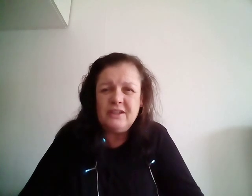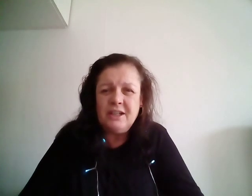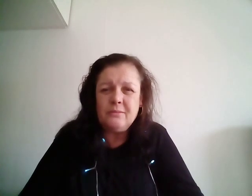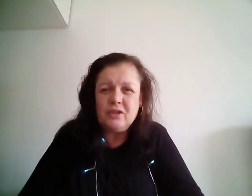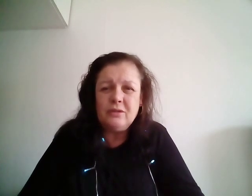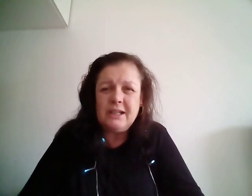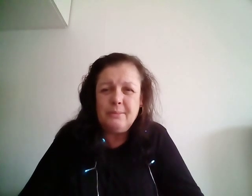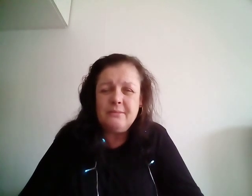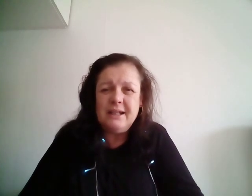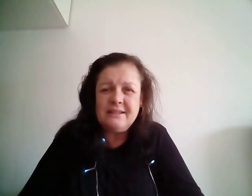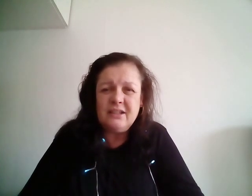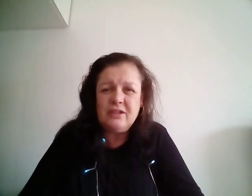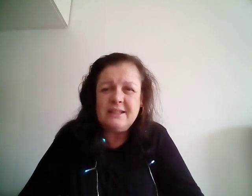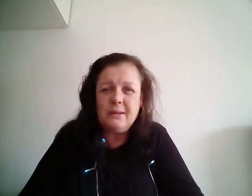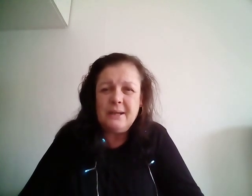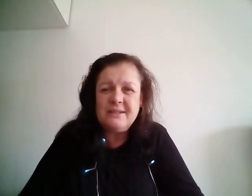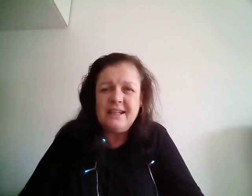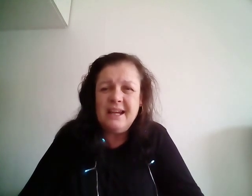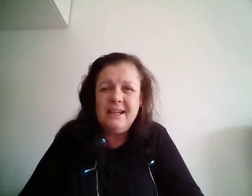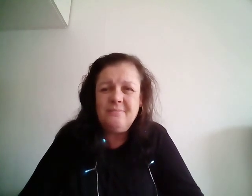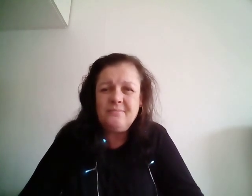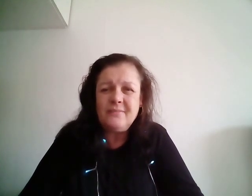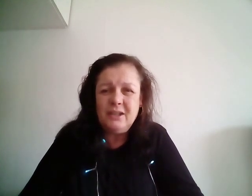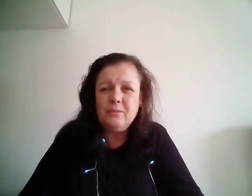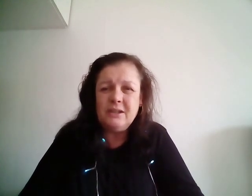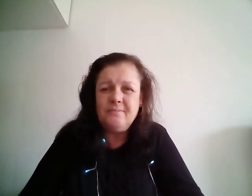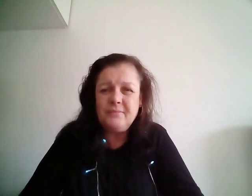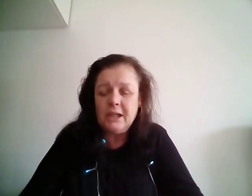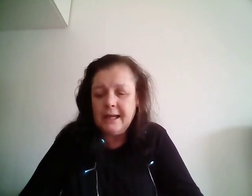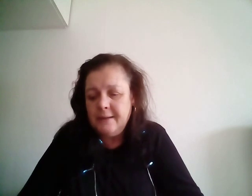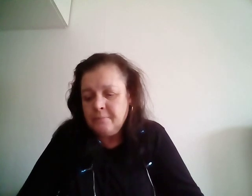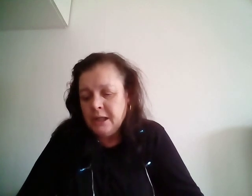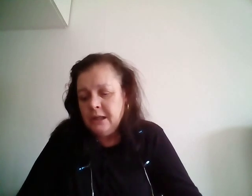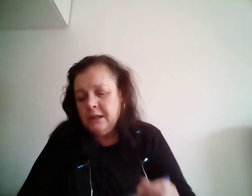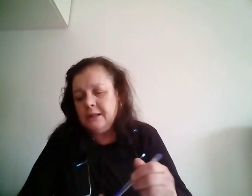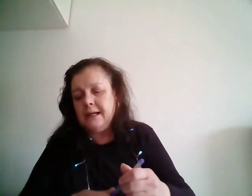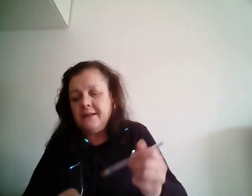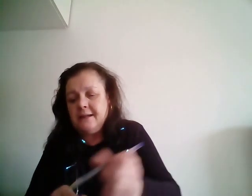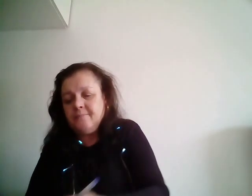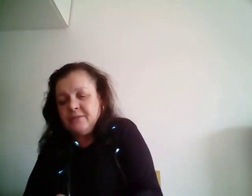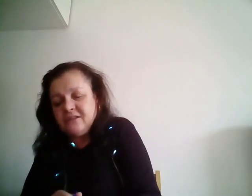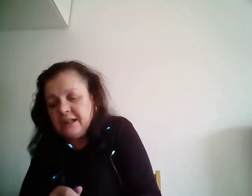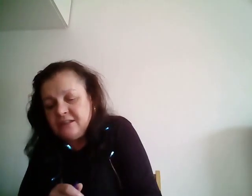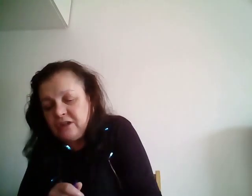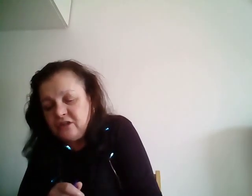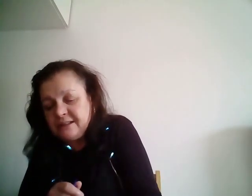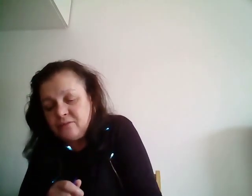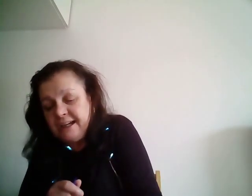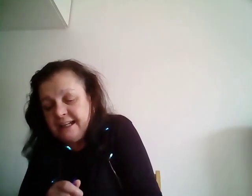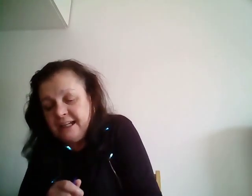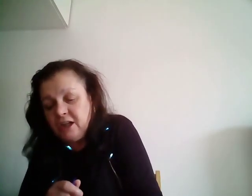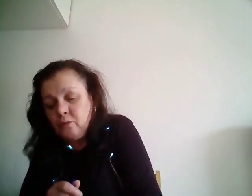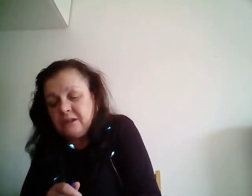know the video I'm talking about, my delicious little babies, okay? You will, okay? Now then, it's just really, you know,